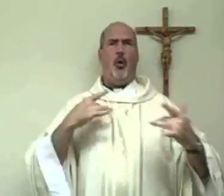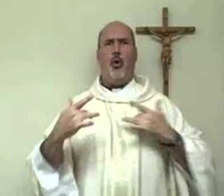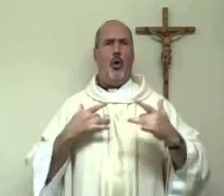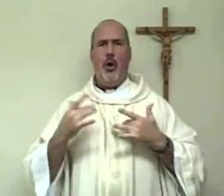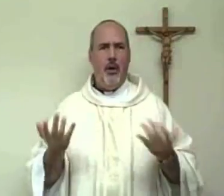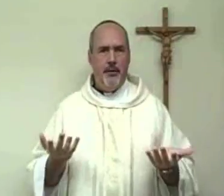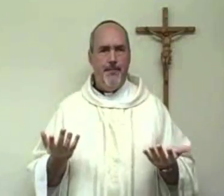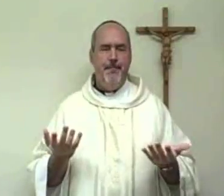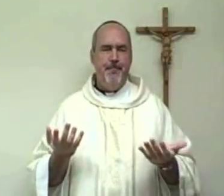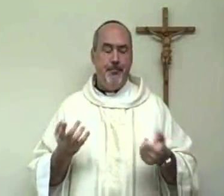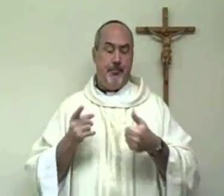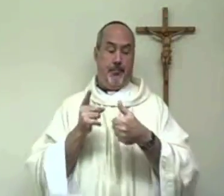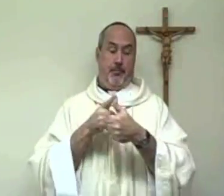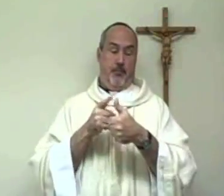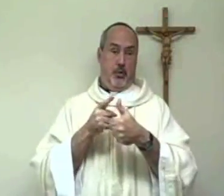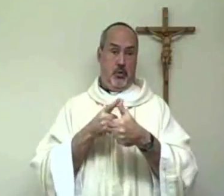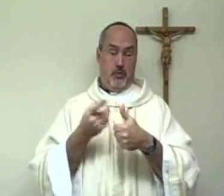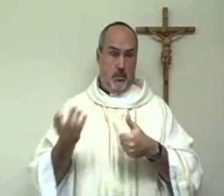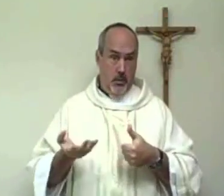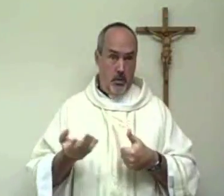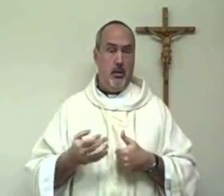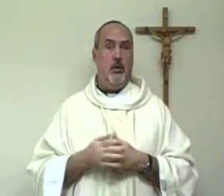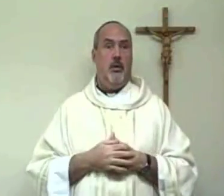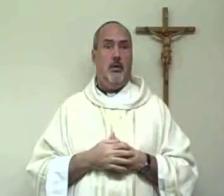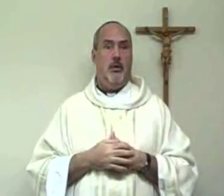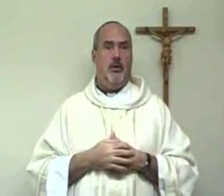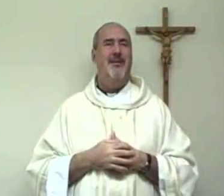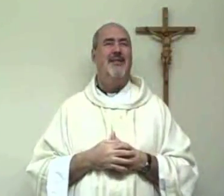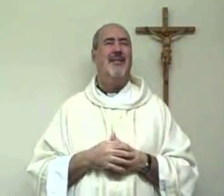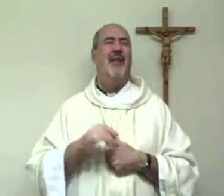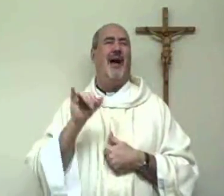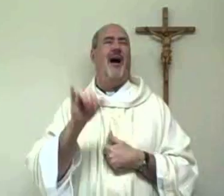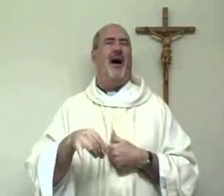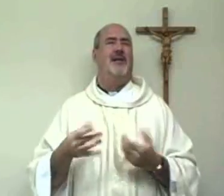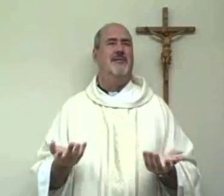I'd like to share with you a few of the Pope's concerns.